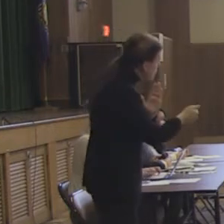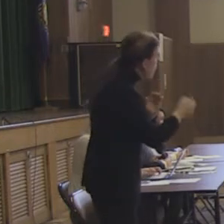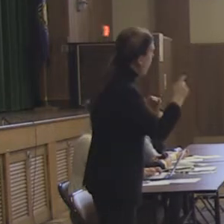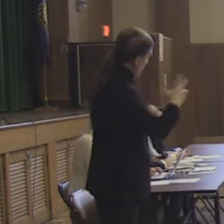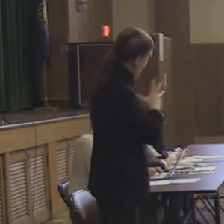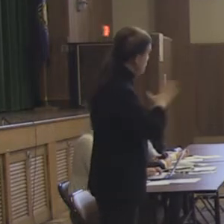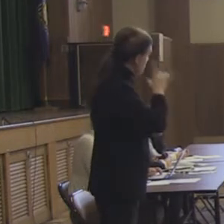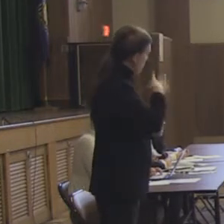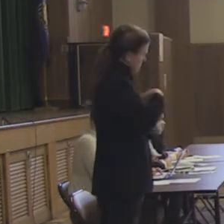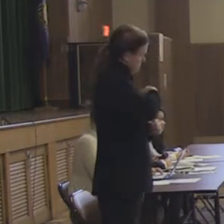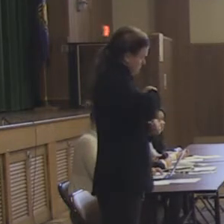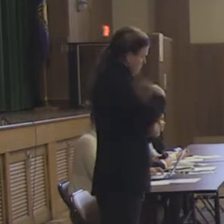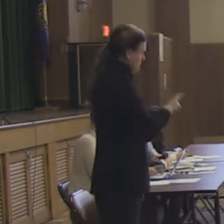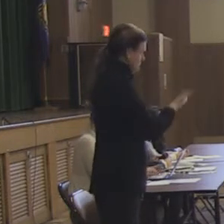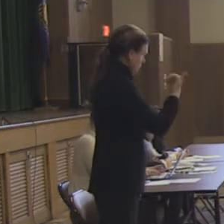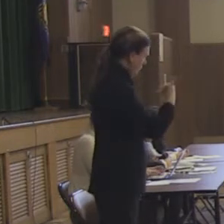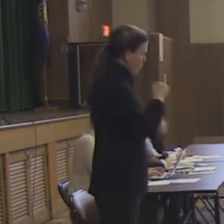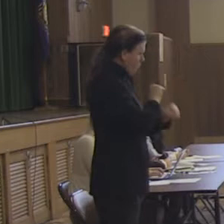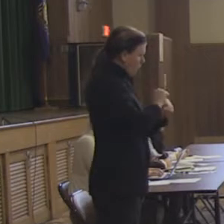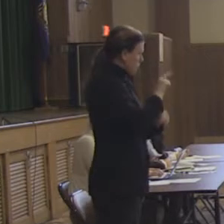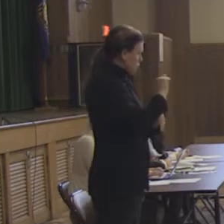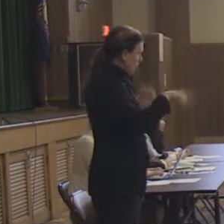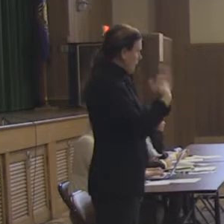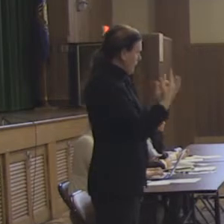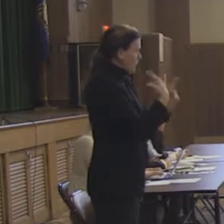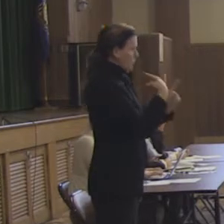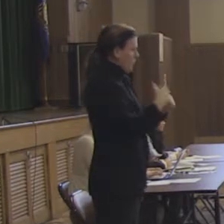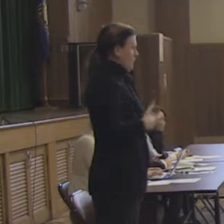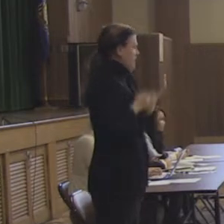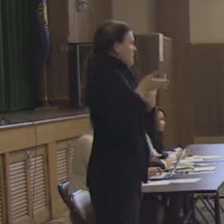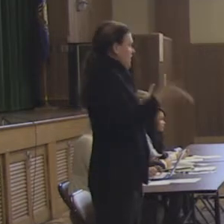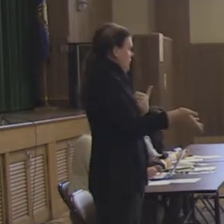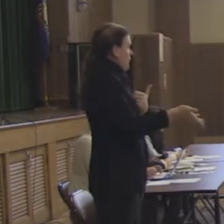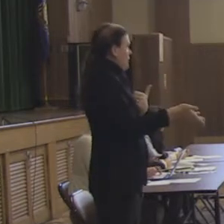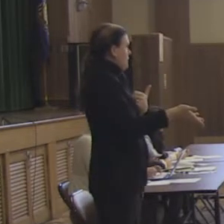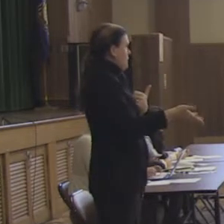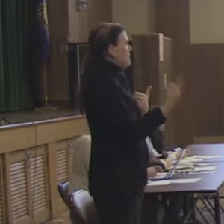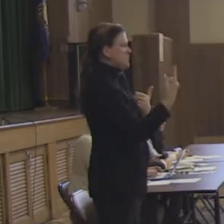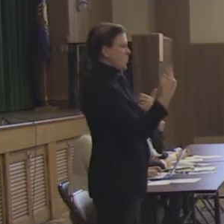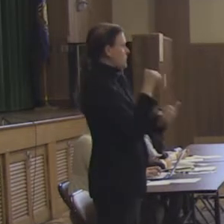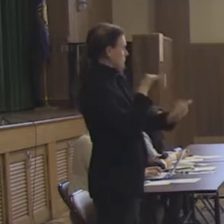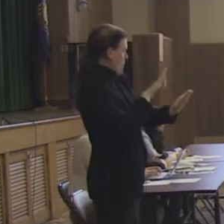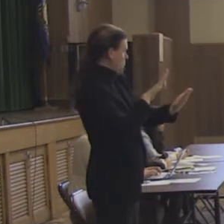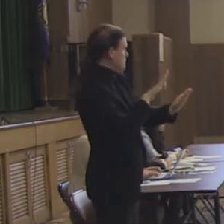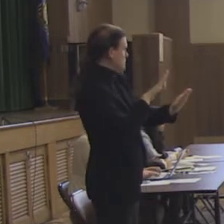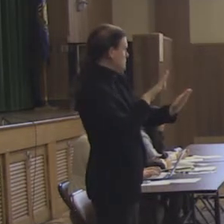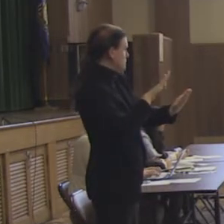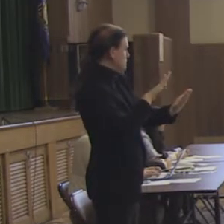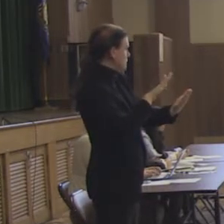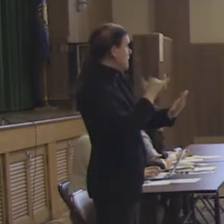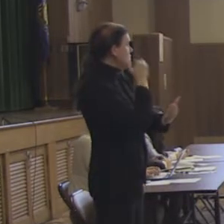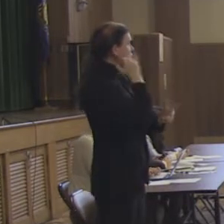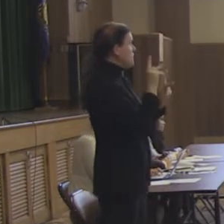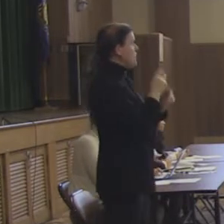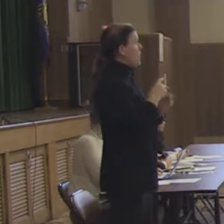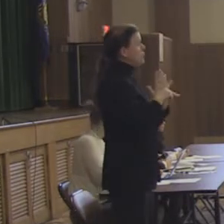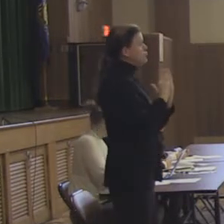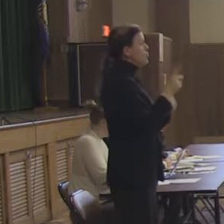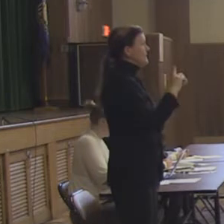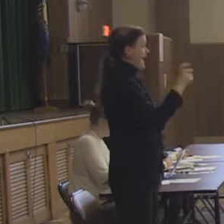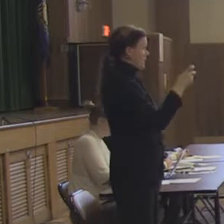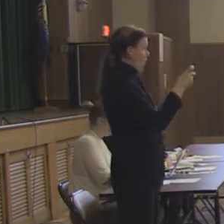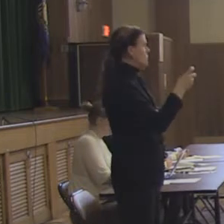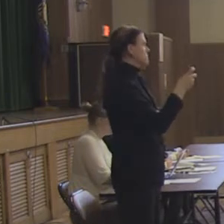that are designed within the program. So that's one aspect. So people, especially with dual diagnosis, are